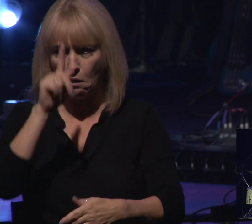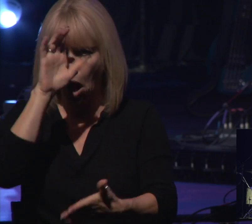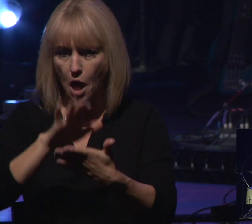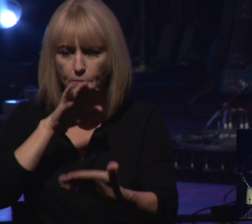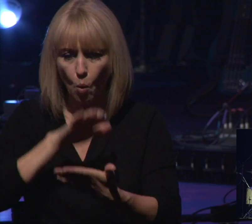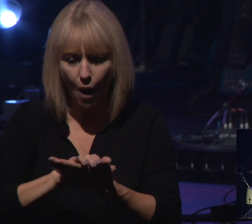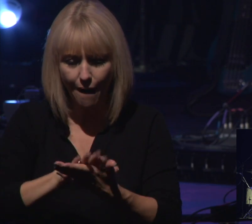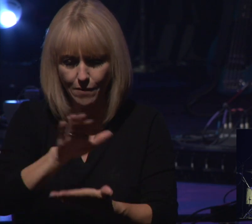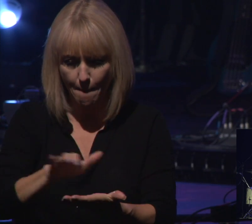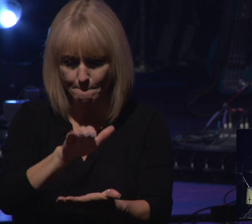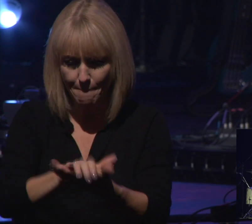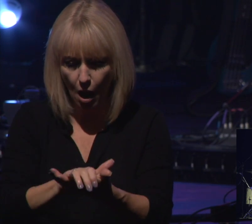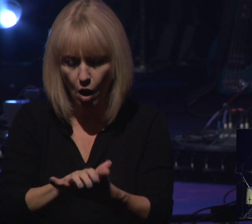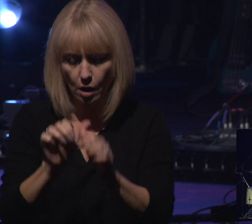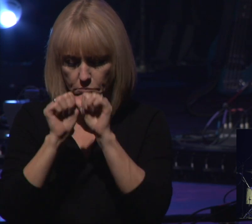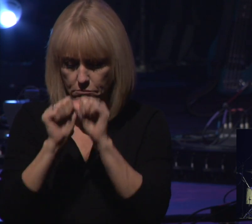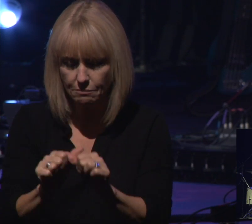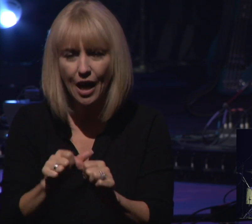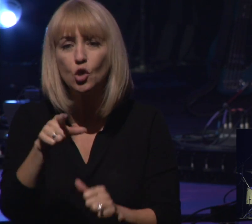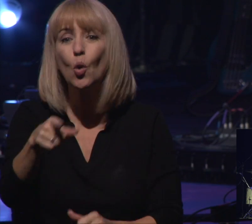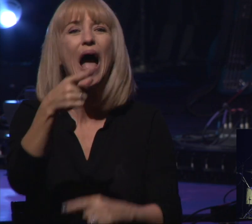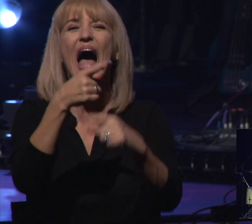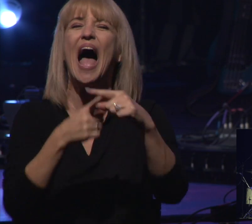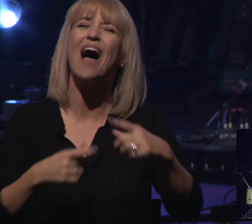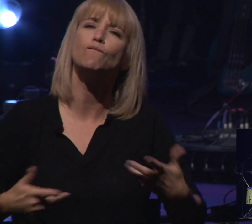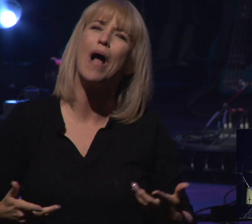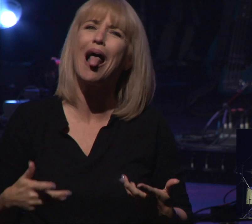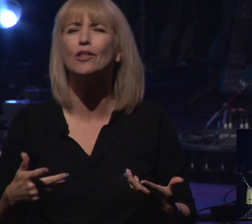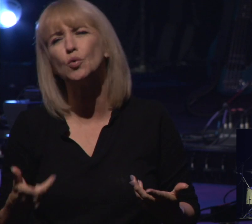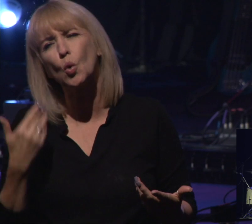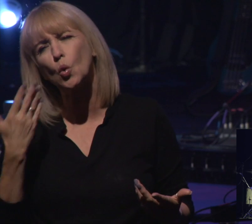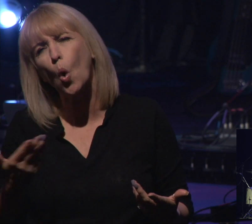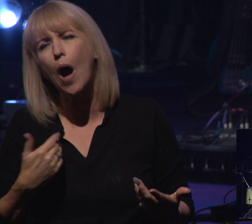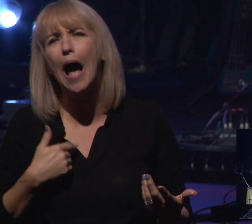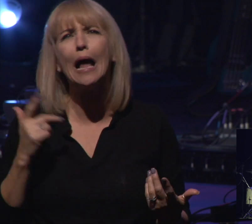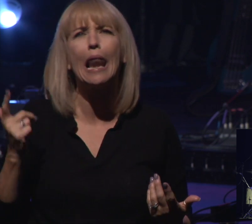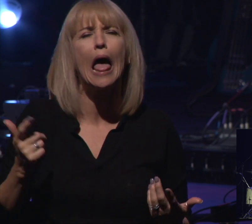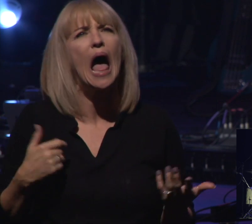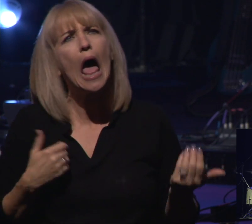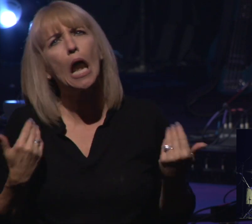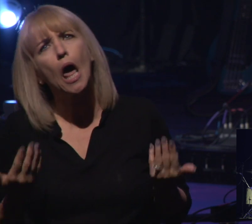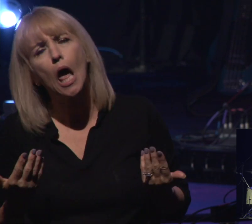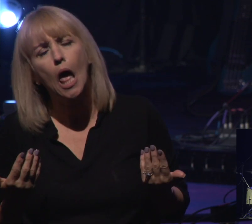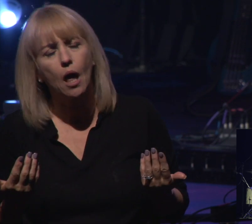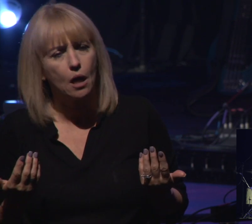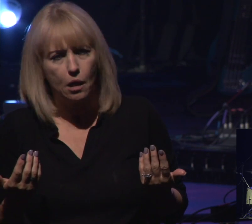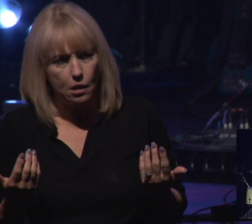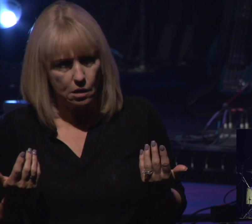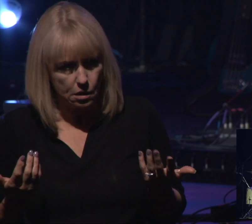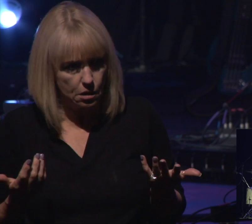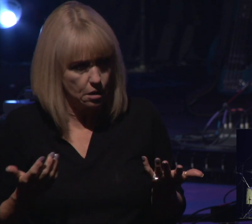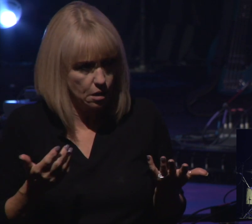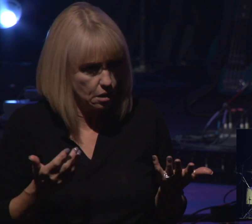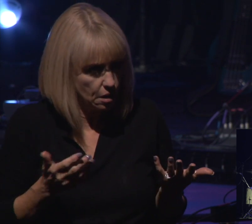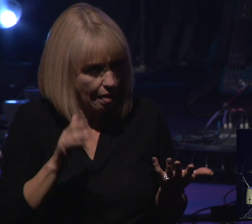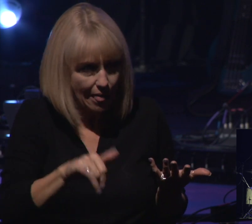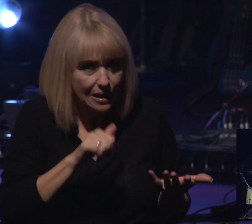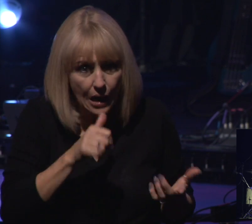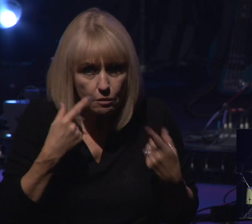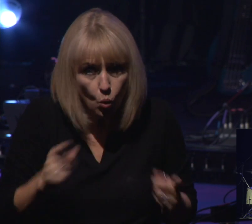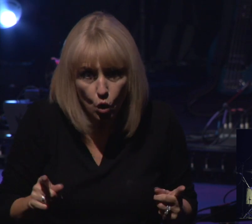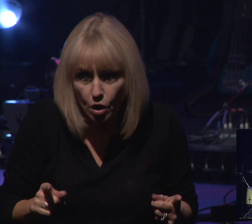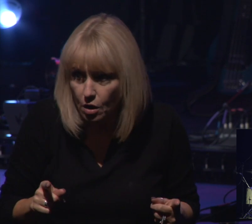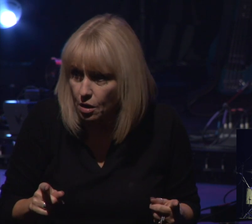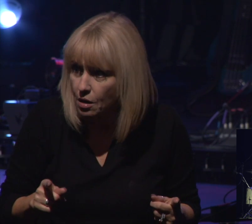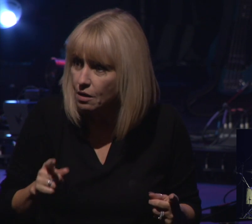part in a relationship, it is full-fledged. You can't have a half sort of, well, maybe I'm committed to you. It doesn't work that way. It's